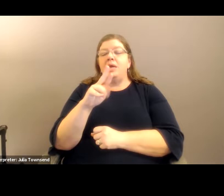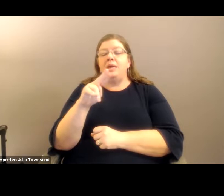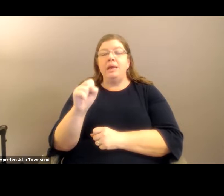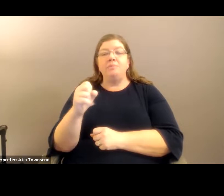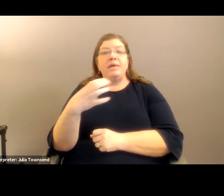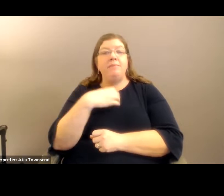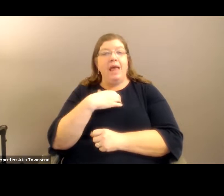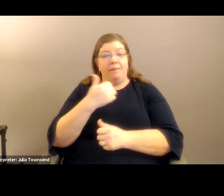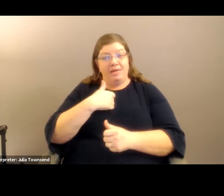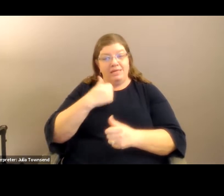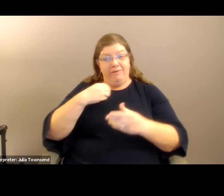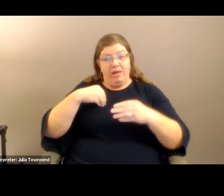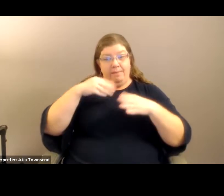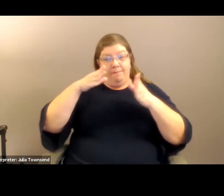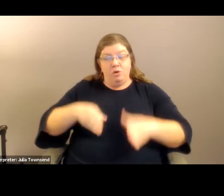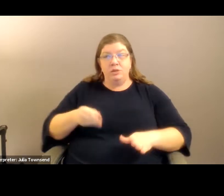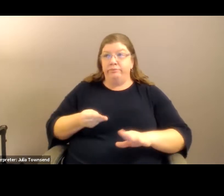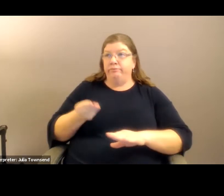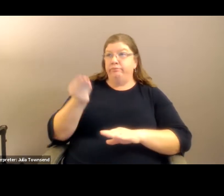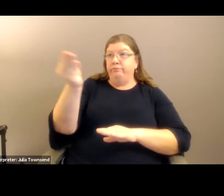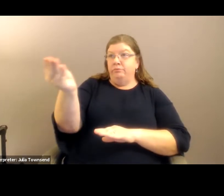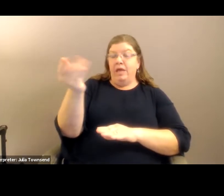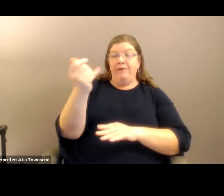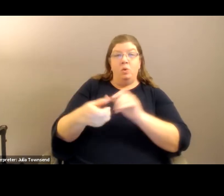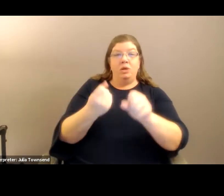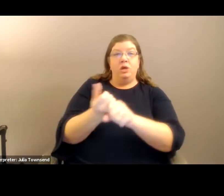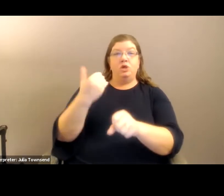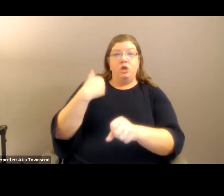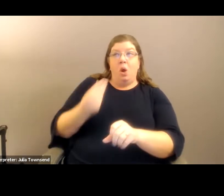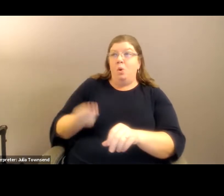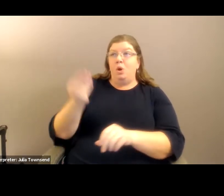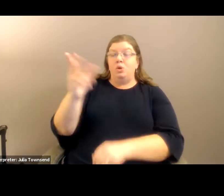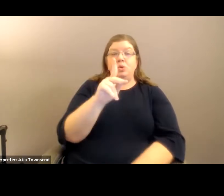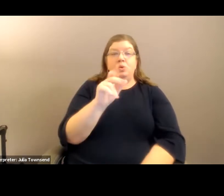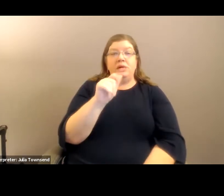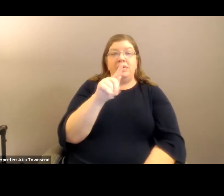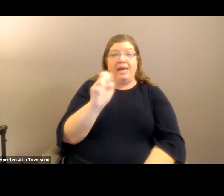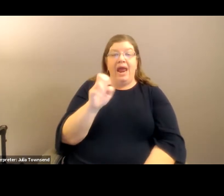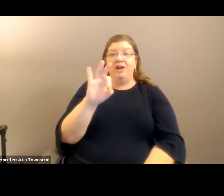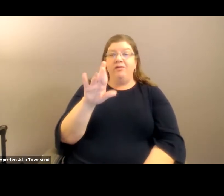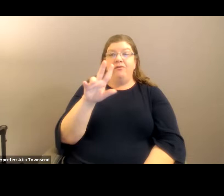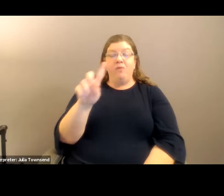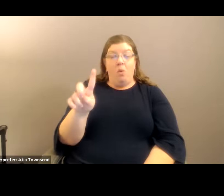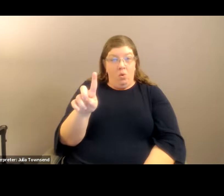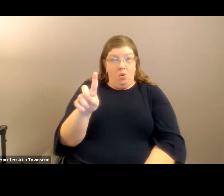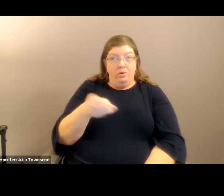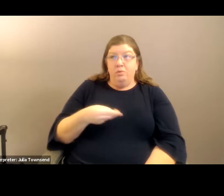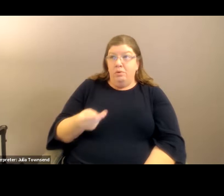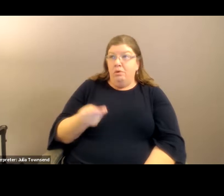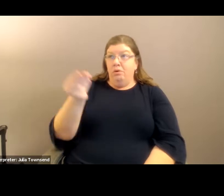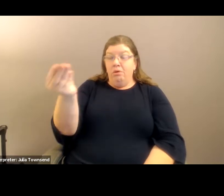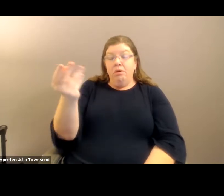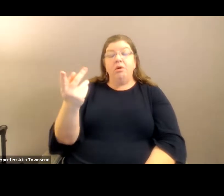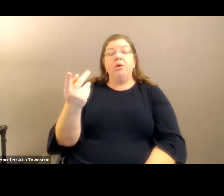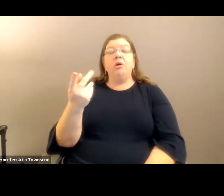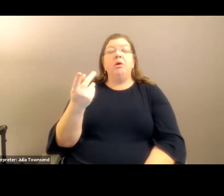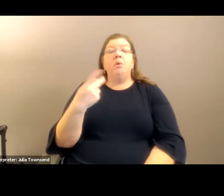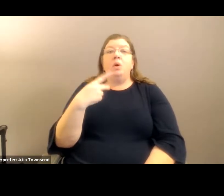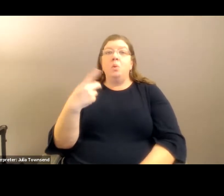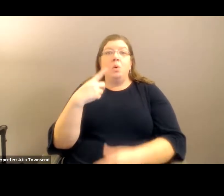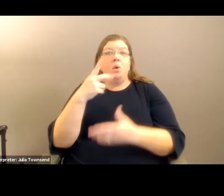in person a couple years ago to Kate Ford. And she, we were both just so